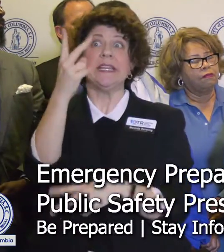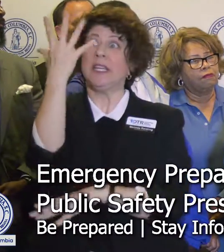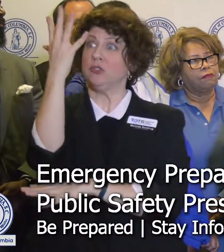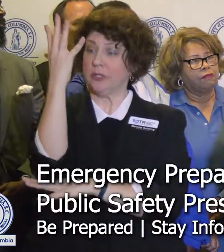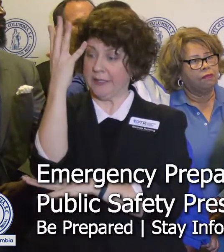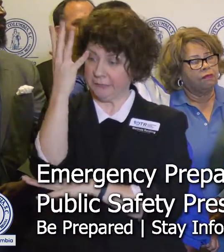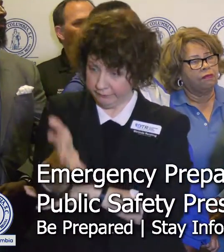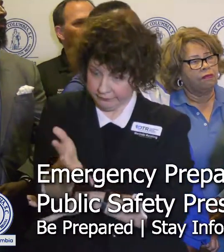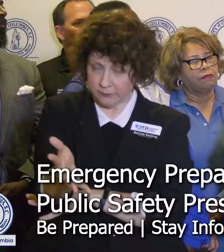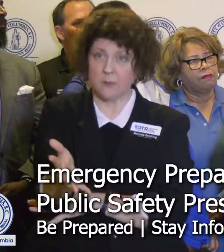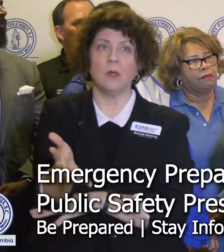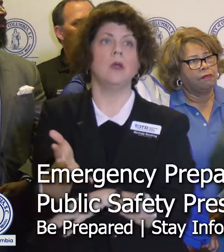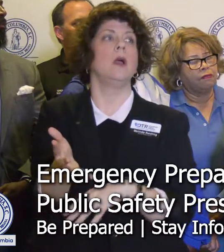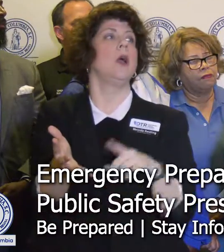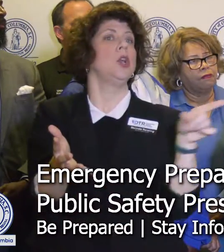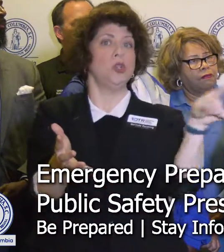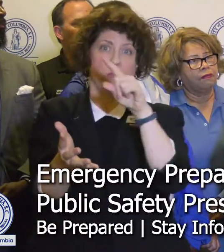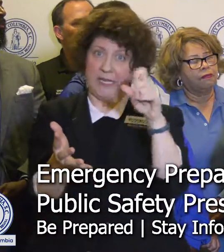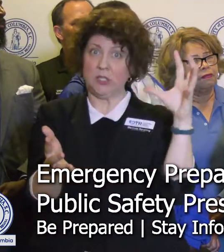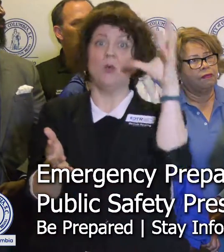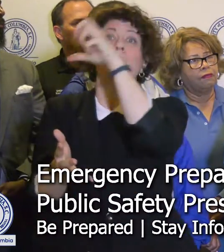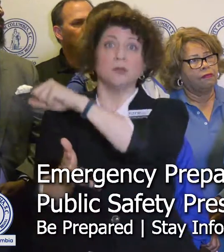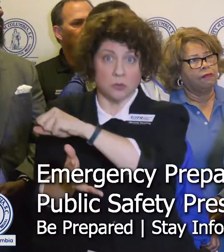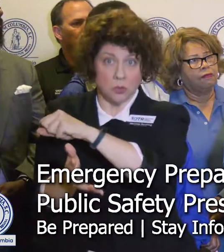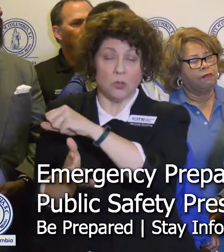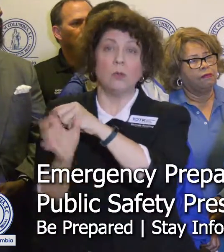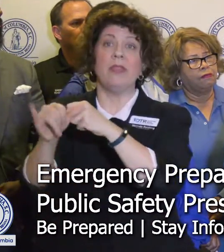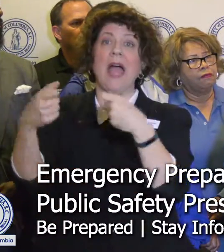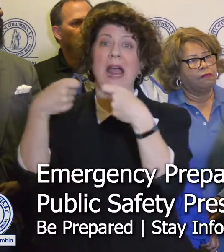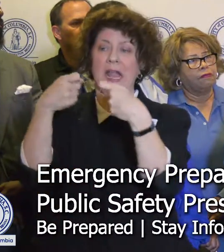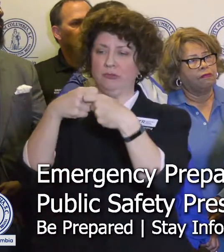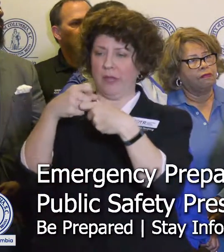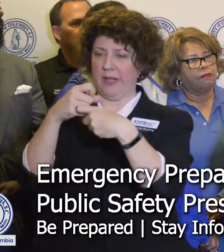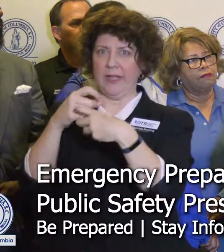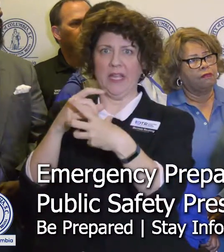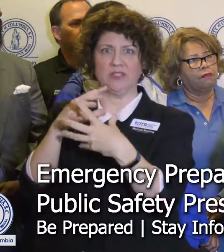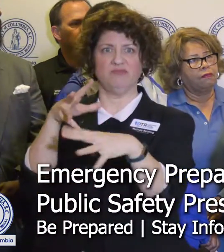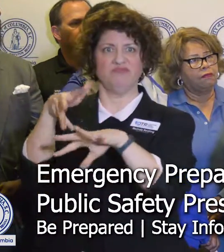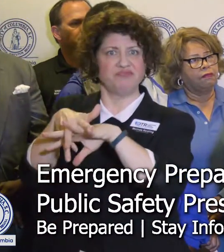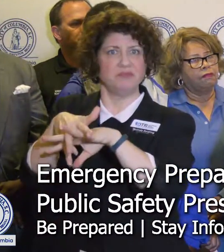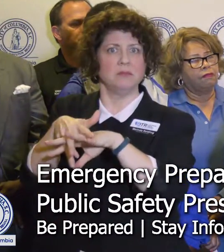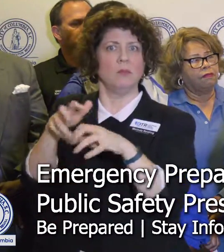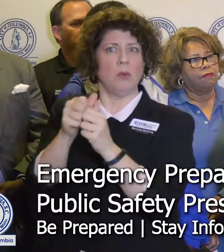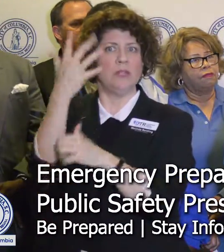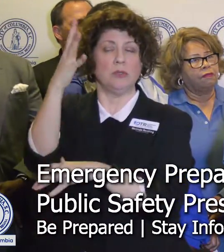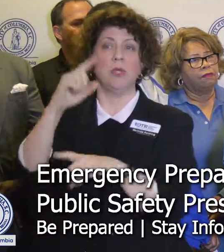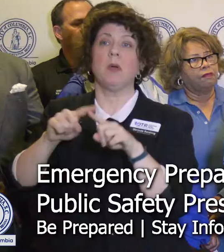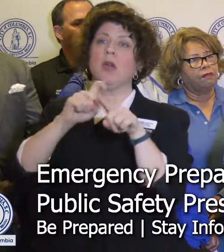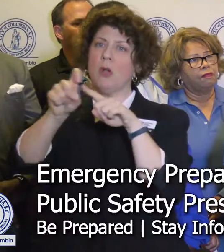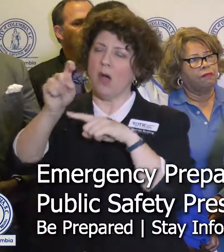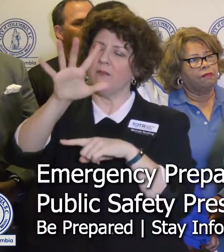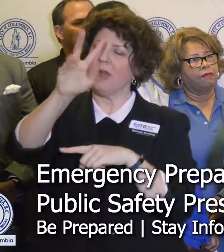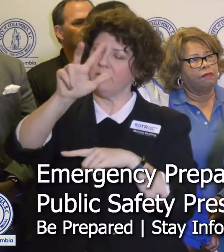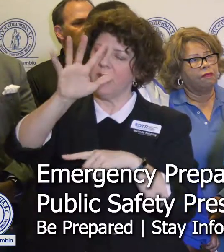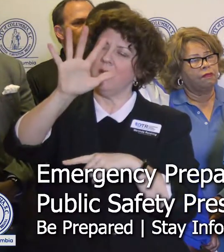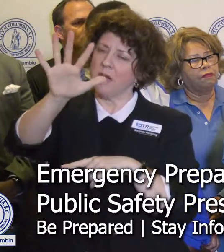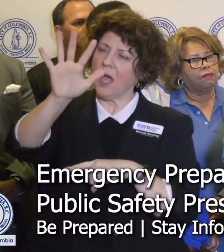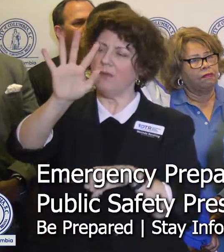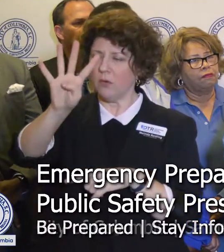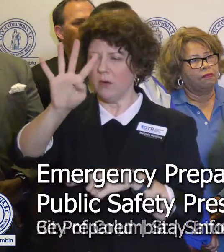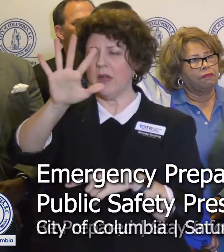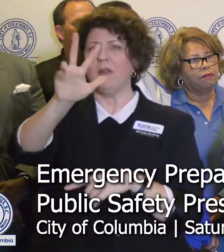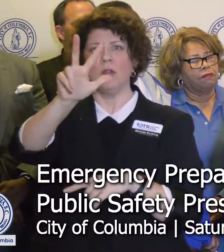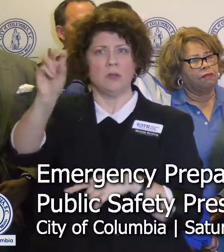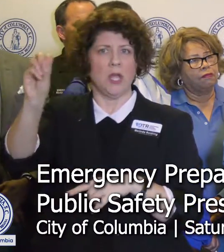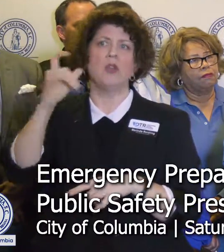down, assume that there may be a power line in it and let our professionals take care of it. Call the 545-3300 number.